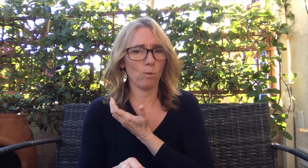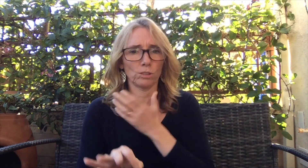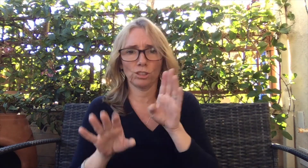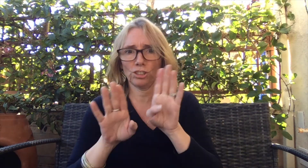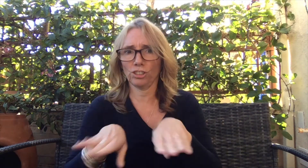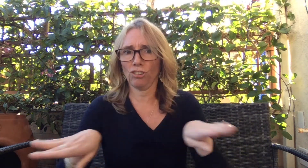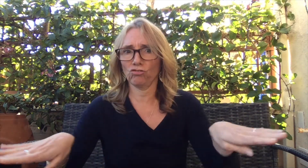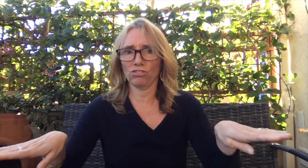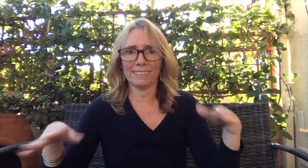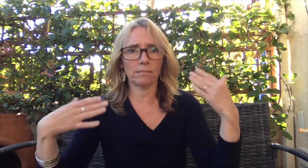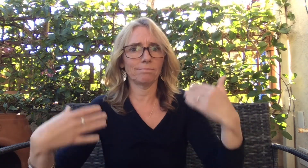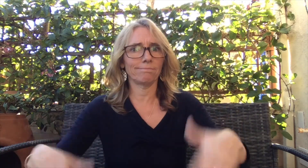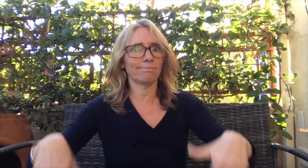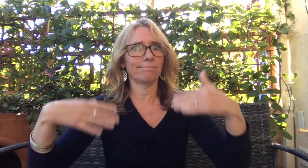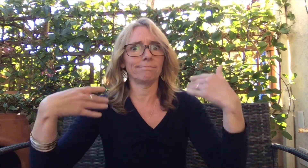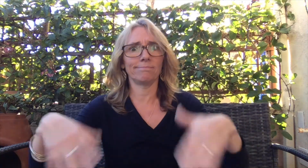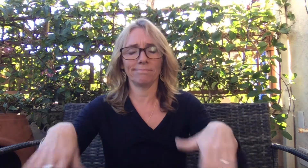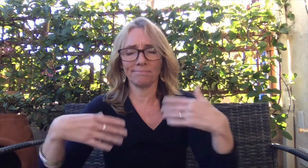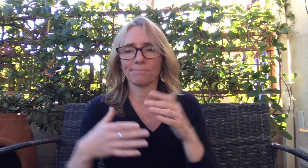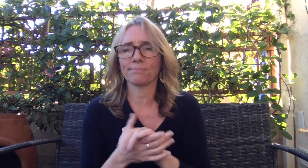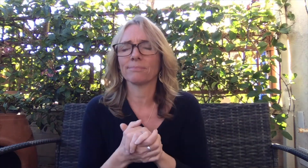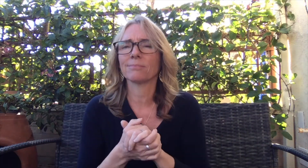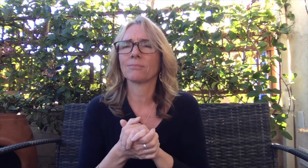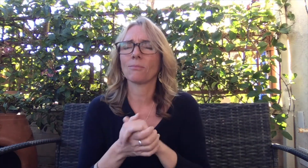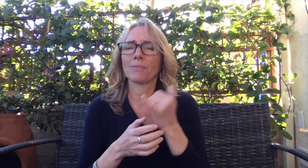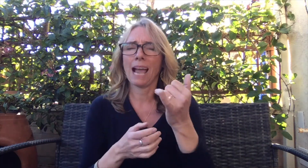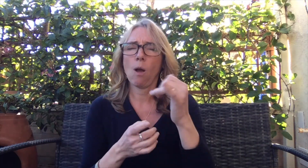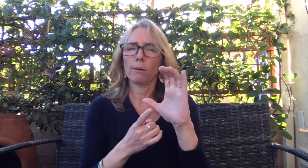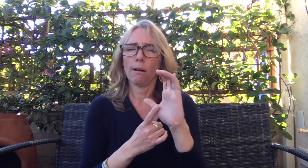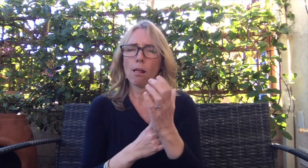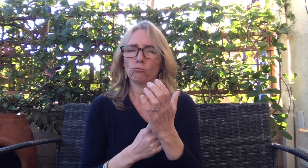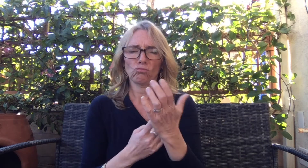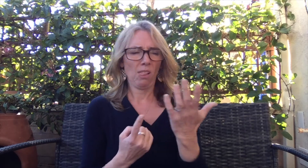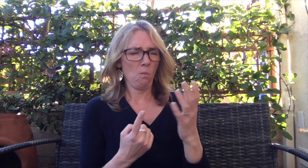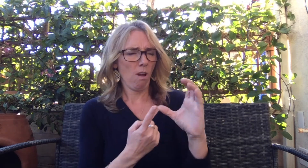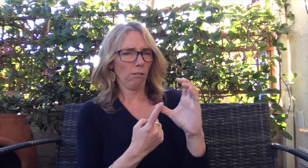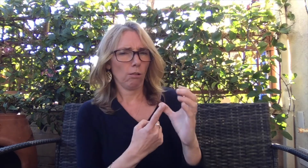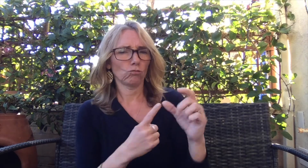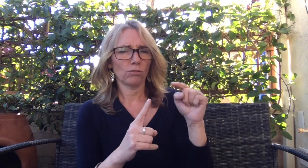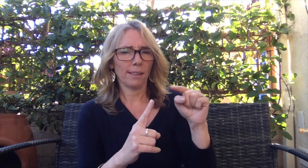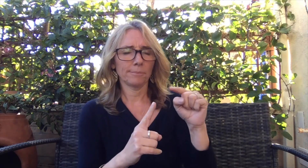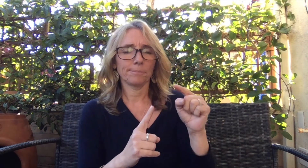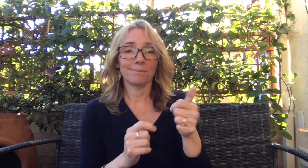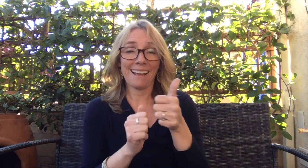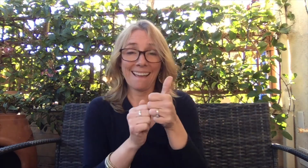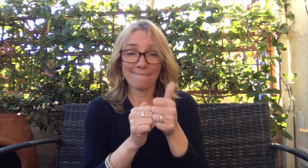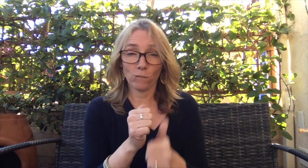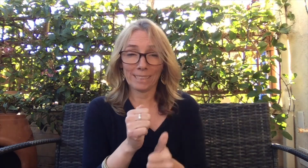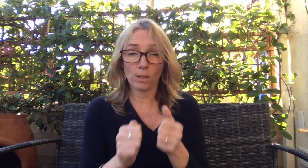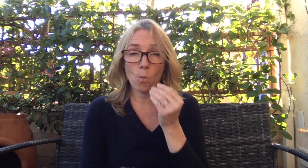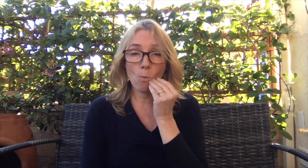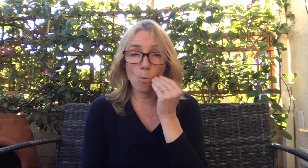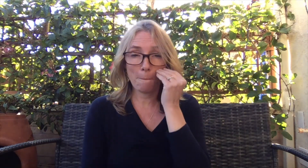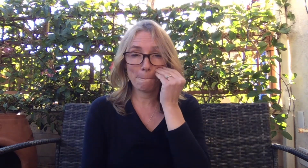more now, but it is very important for our children. So very important. So when I speak to